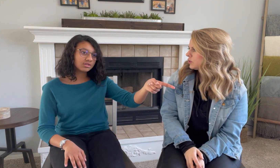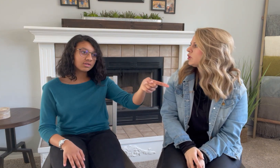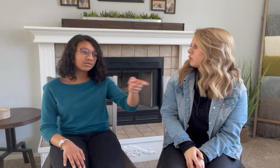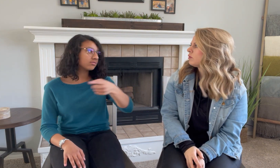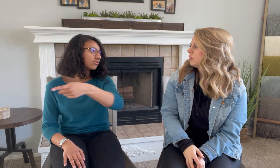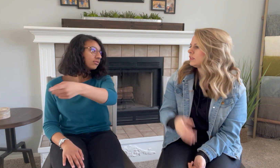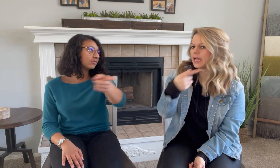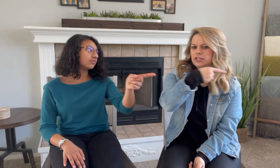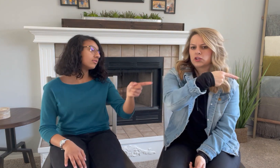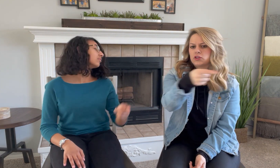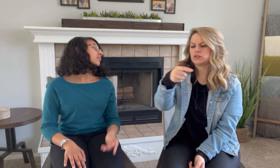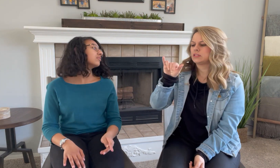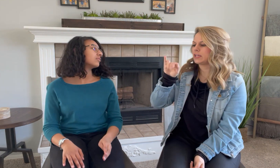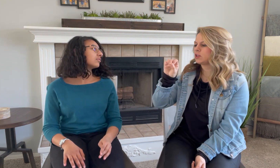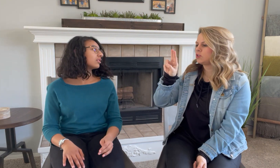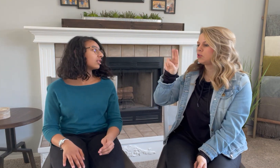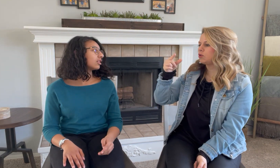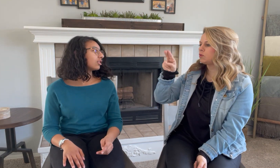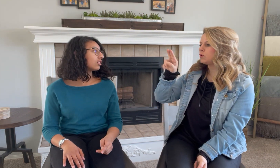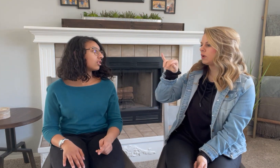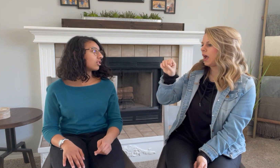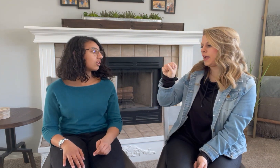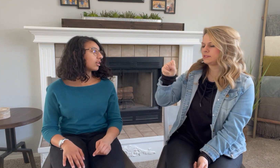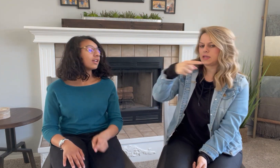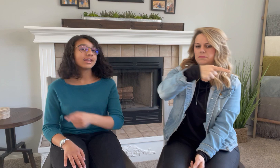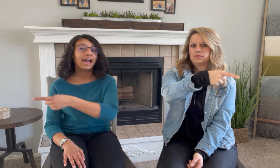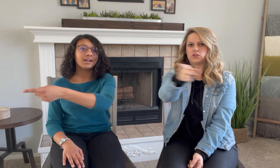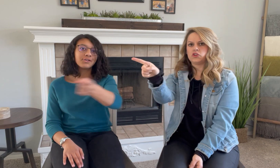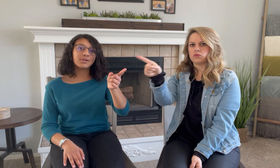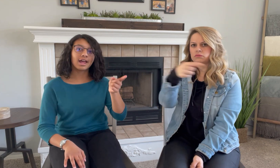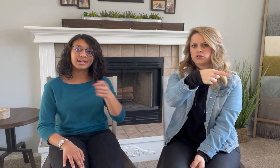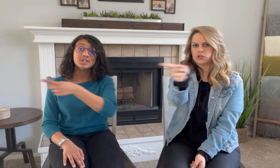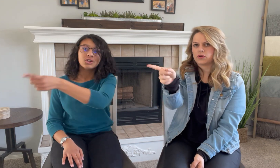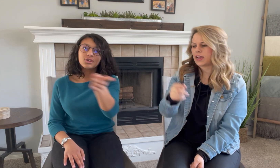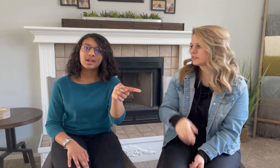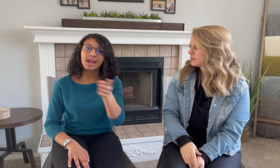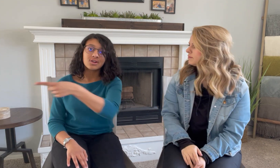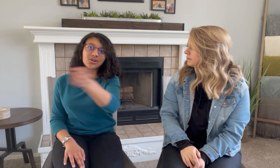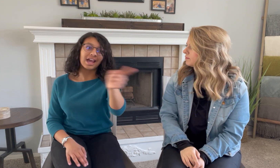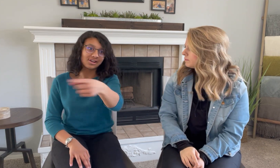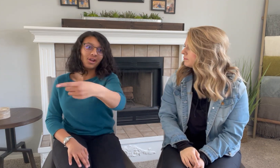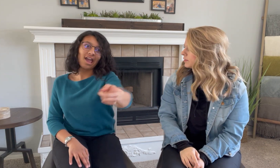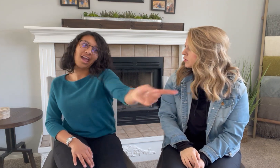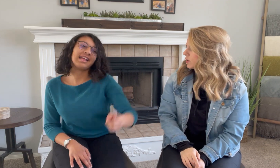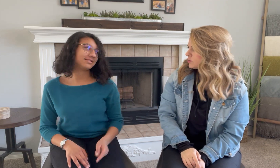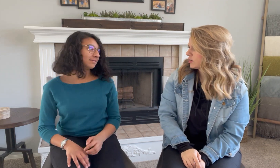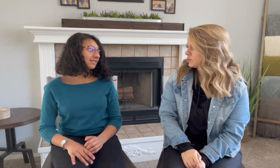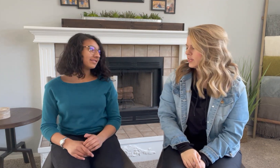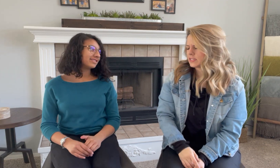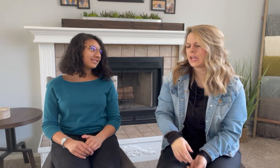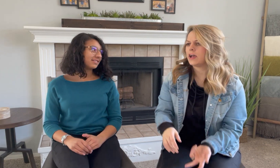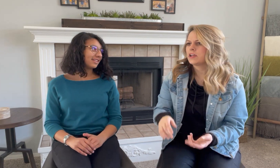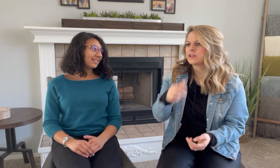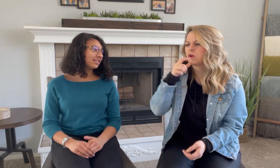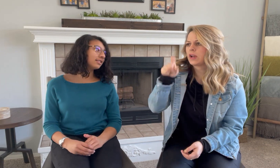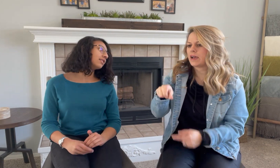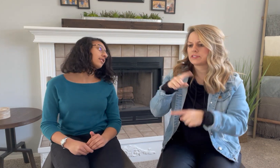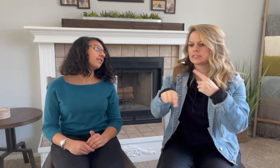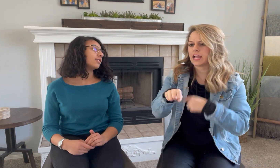You, like you guys. Yep, you guys. You guys. Yeah, you don't have to sign